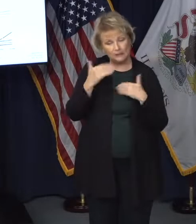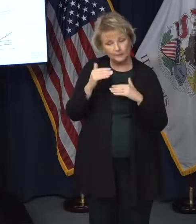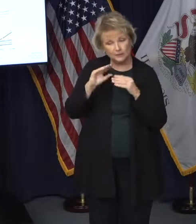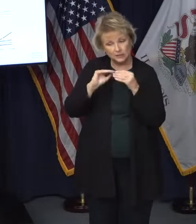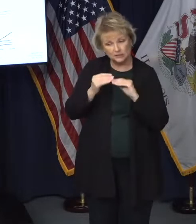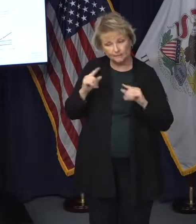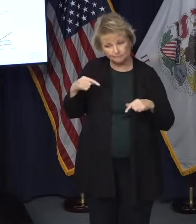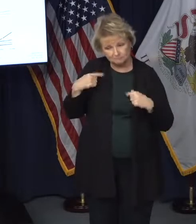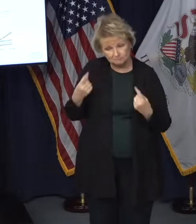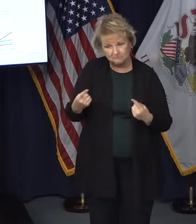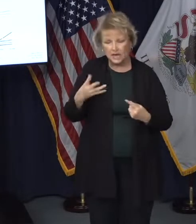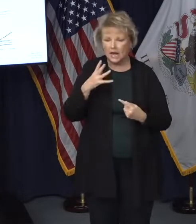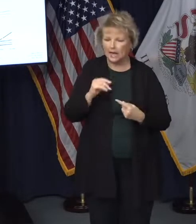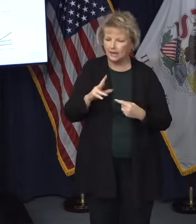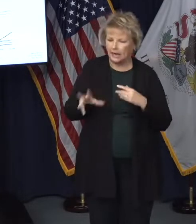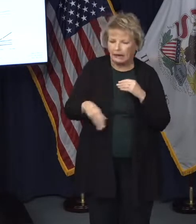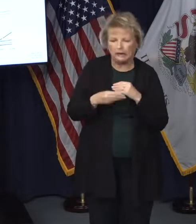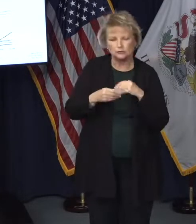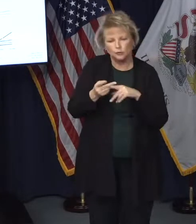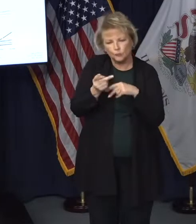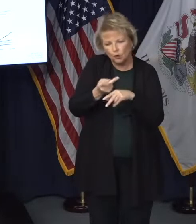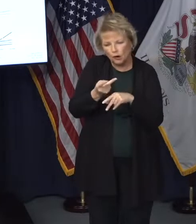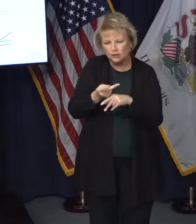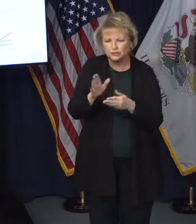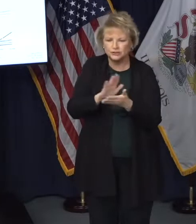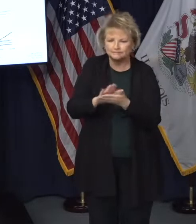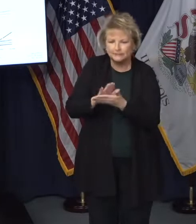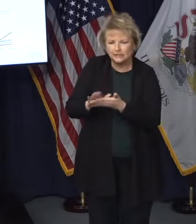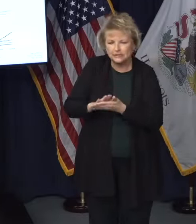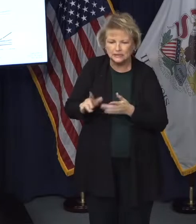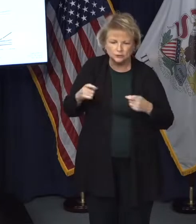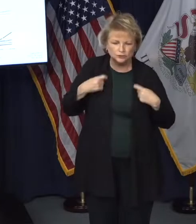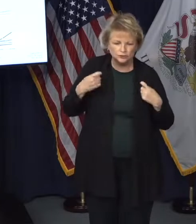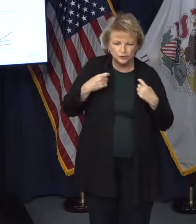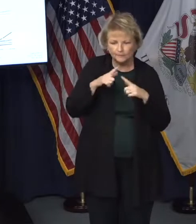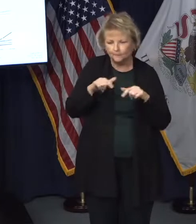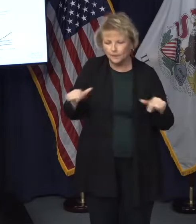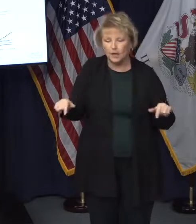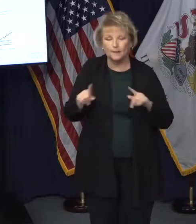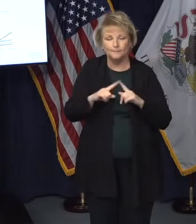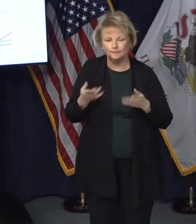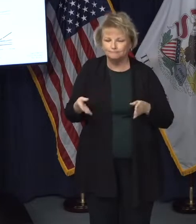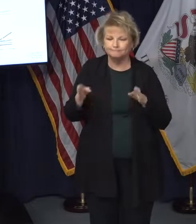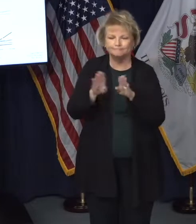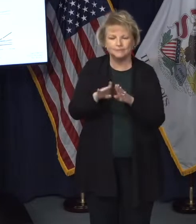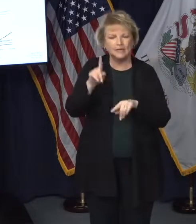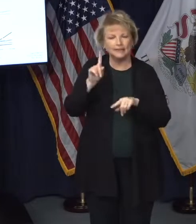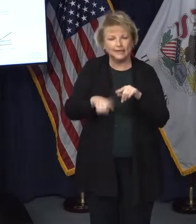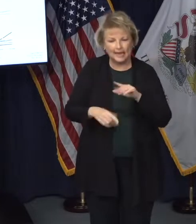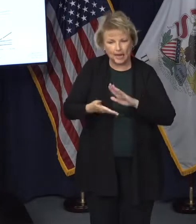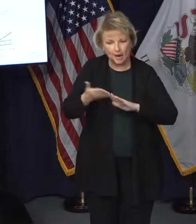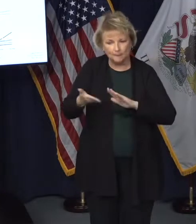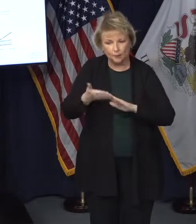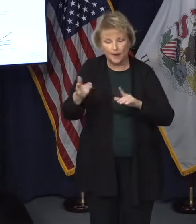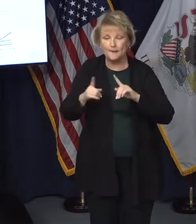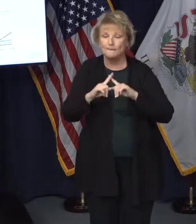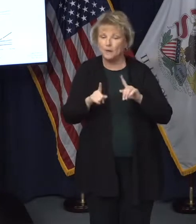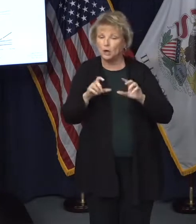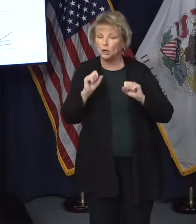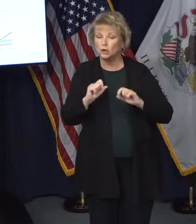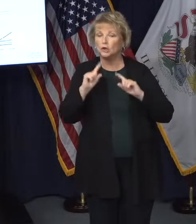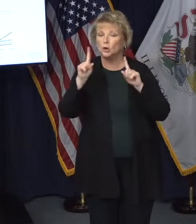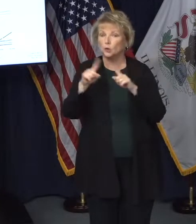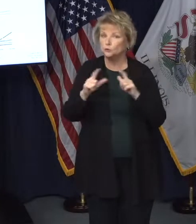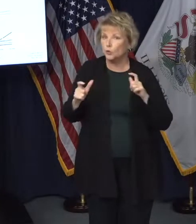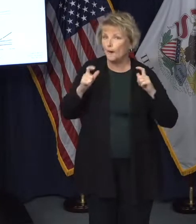even though they do extra precautions and keep it clean and all of that, they are no longer able to operate. But you could go to a